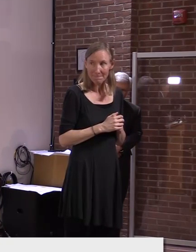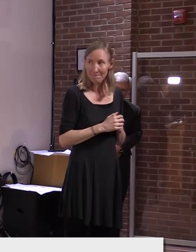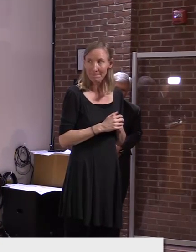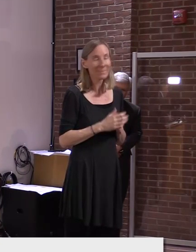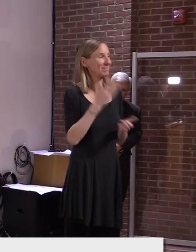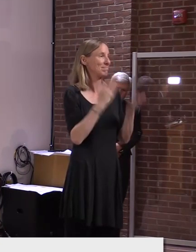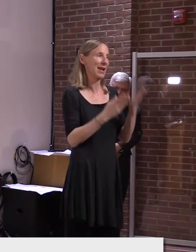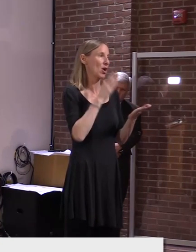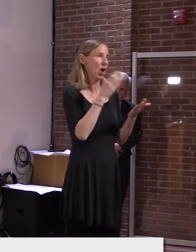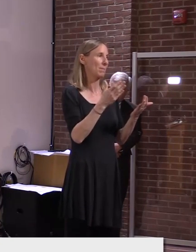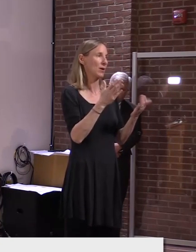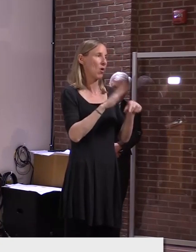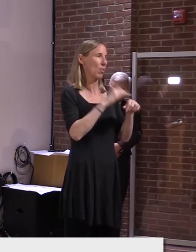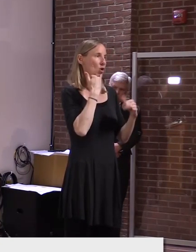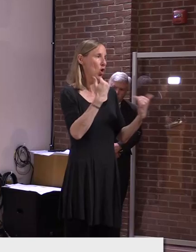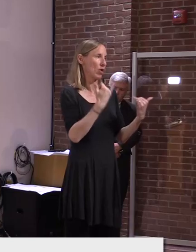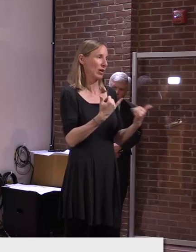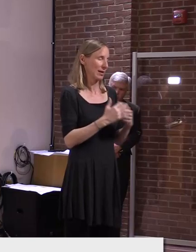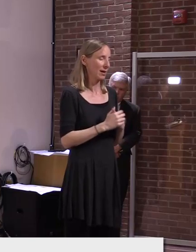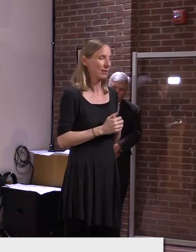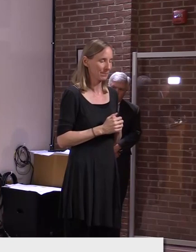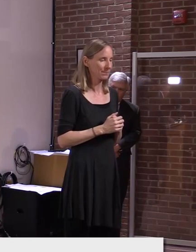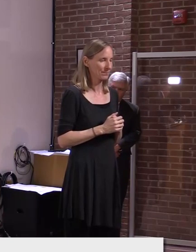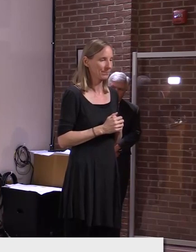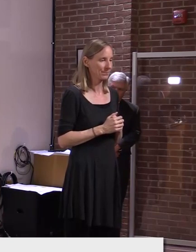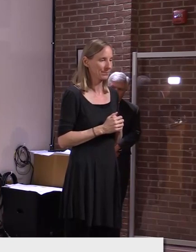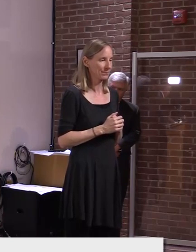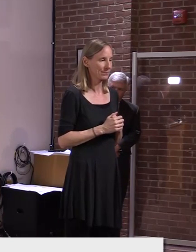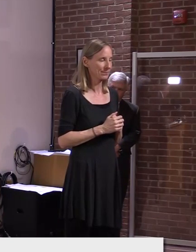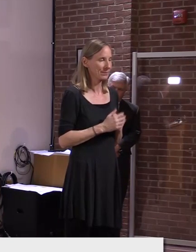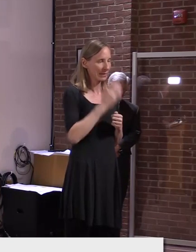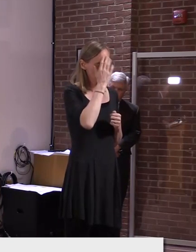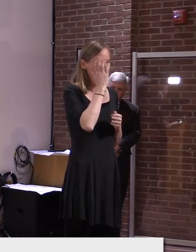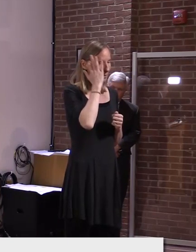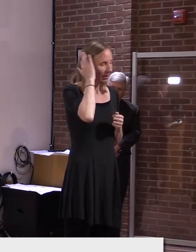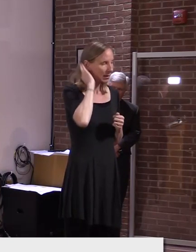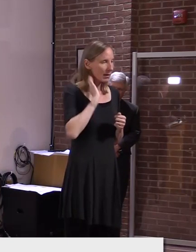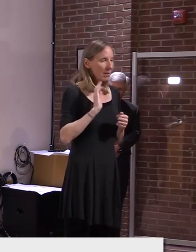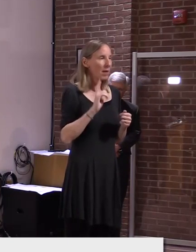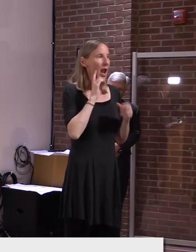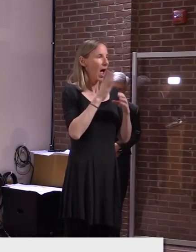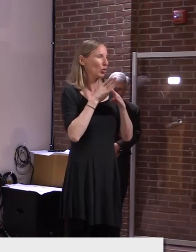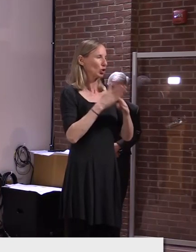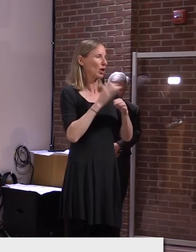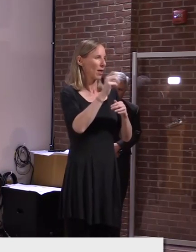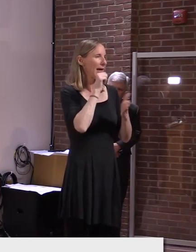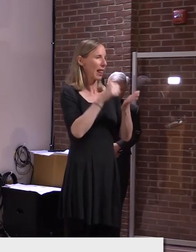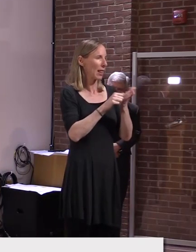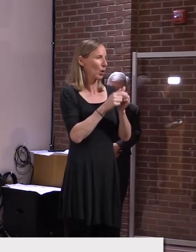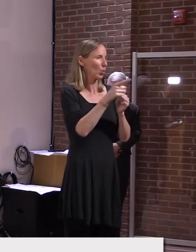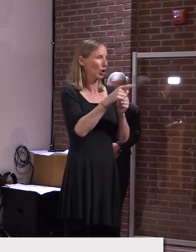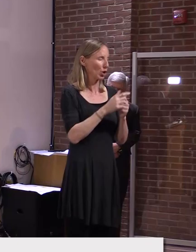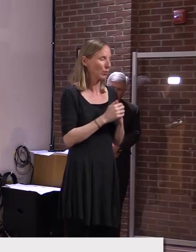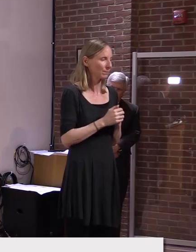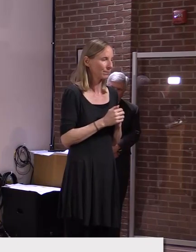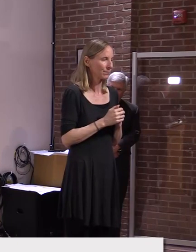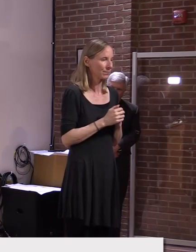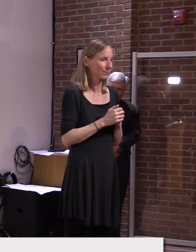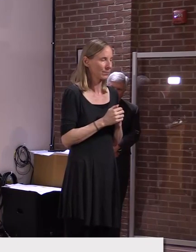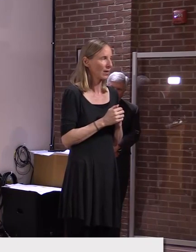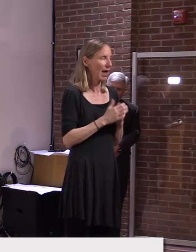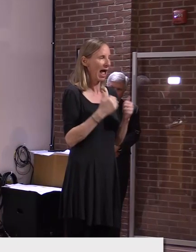She may not be on. Okay, she's not on right now, Mike, but I can share that with you when we get back,